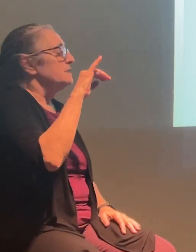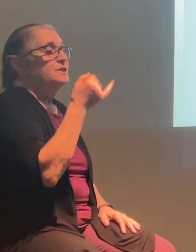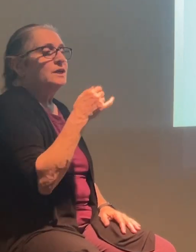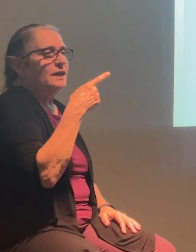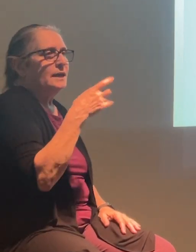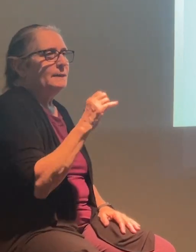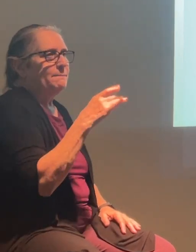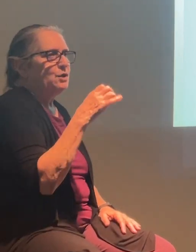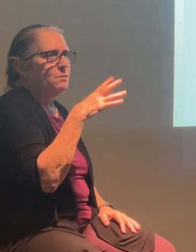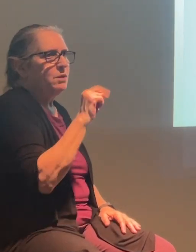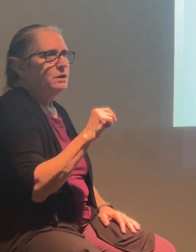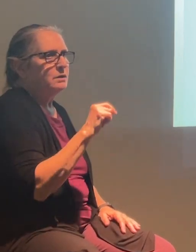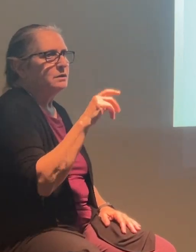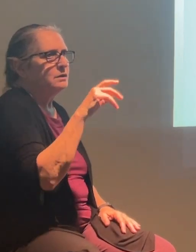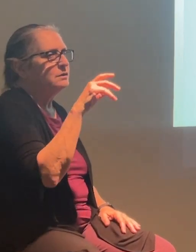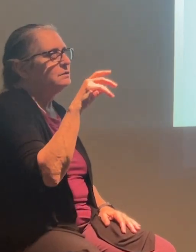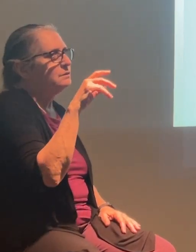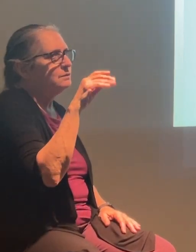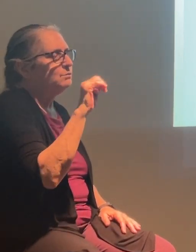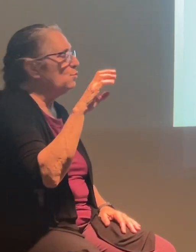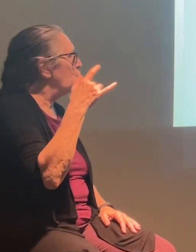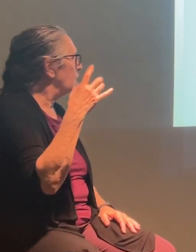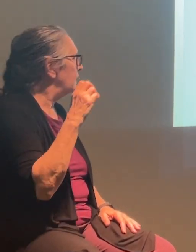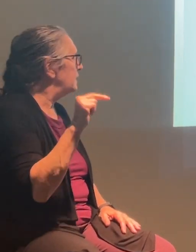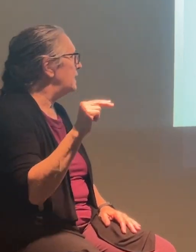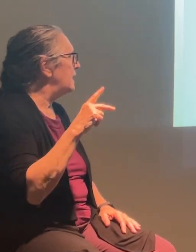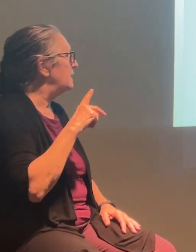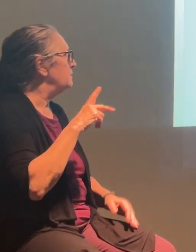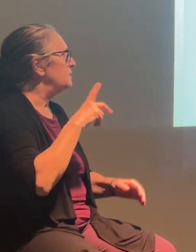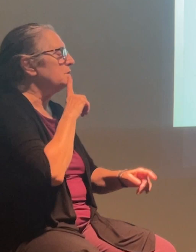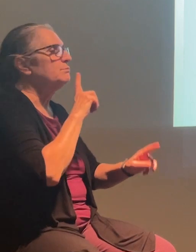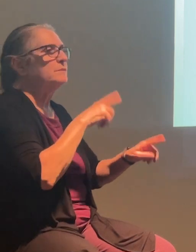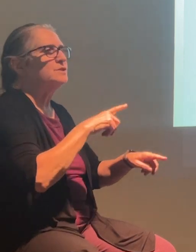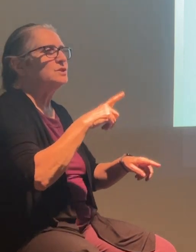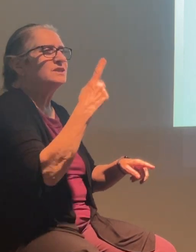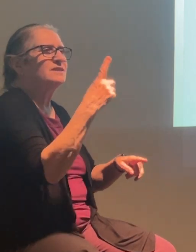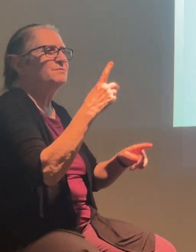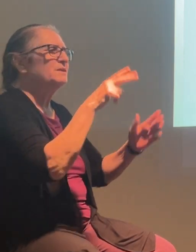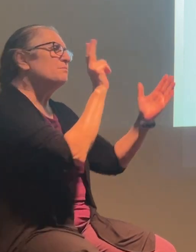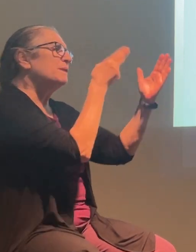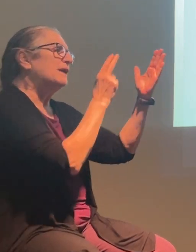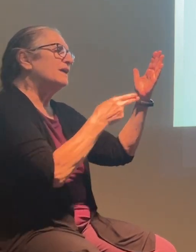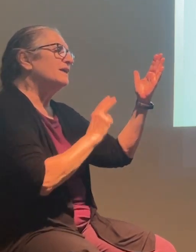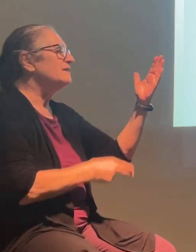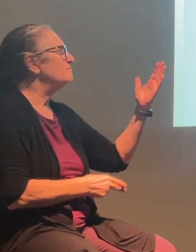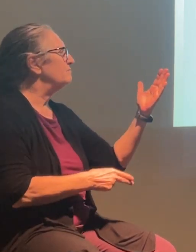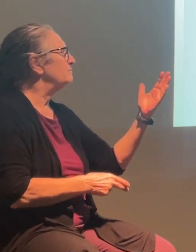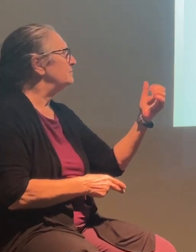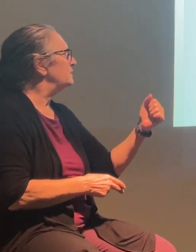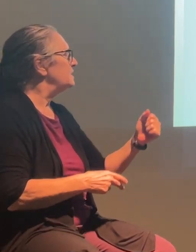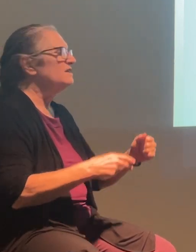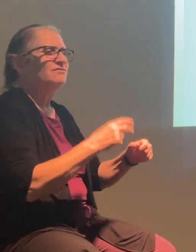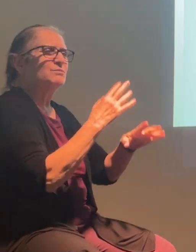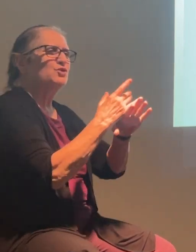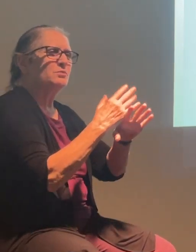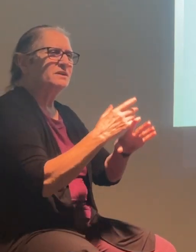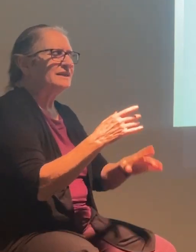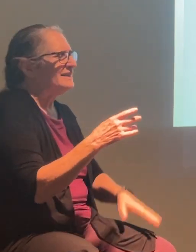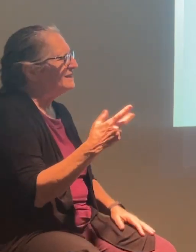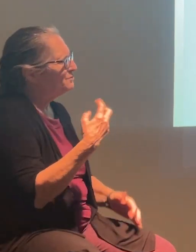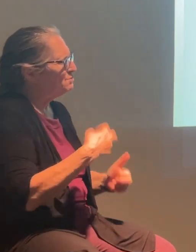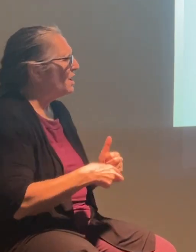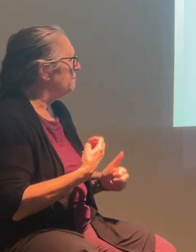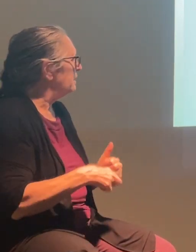had commissioned a painter, a German painter, to do his portrait. And the problem is he's very busy, always busy. And